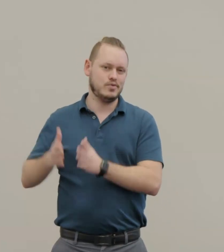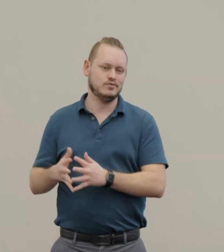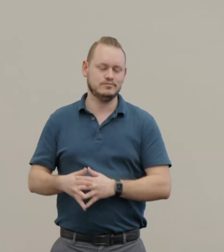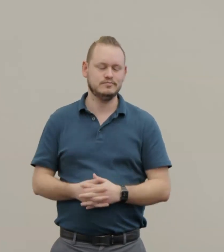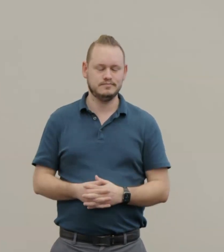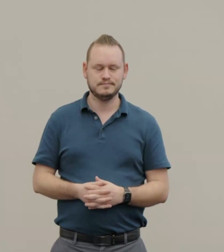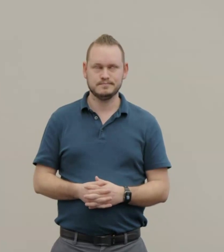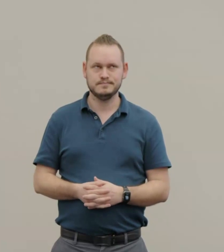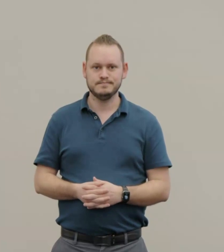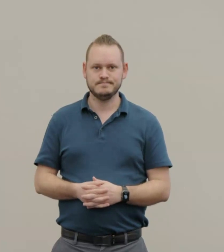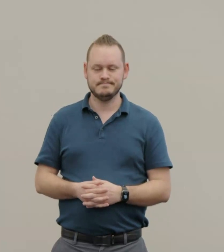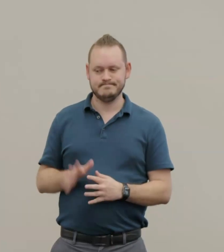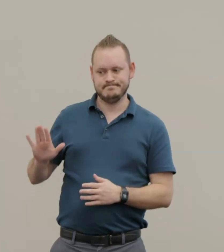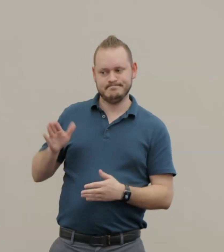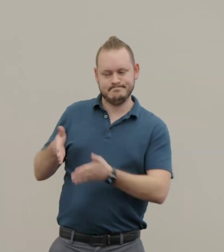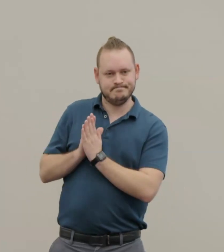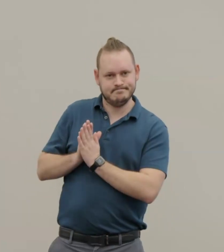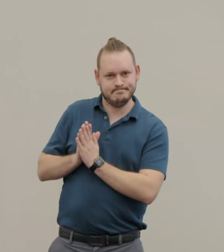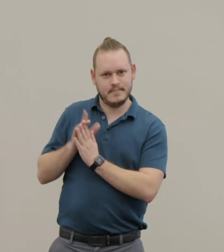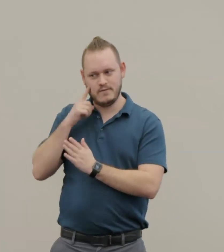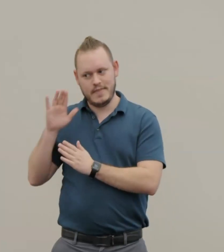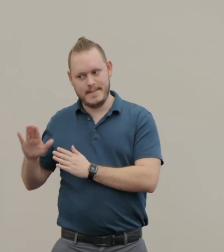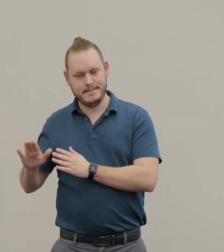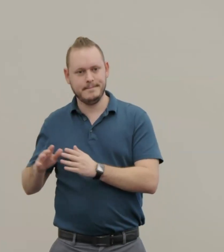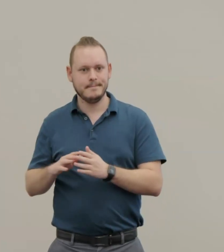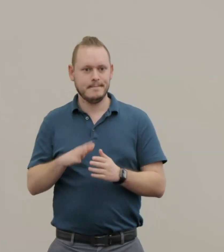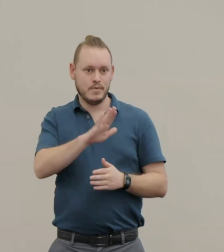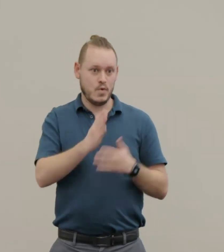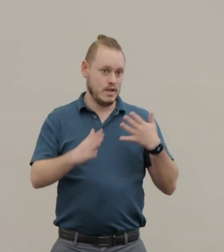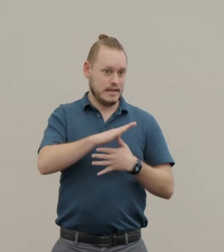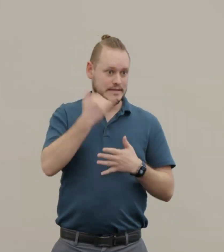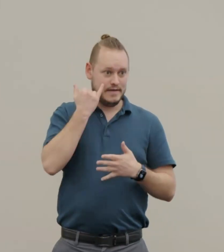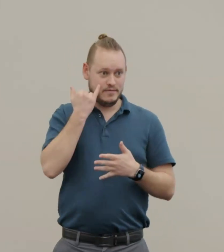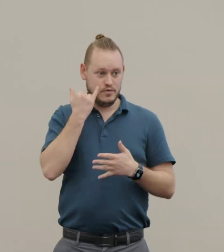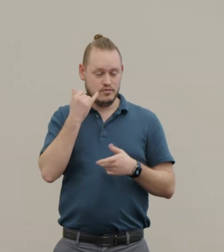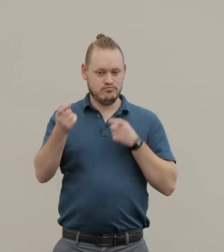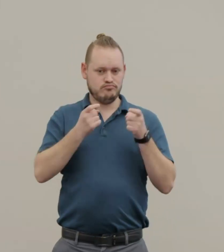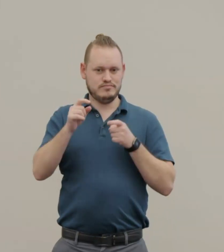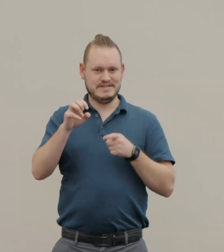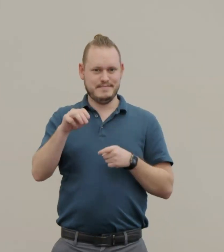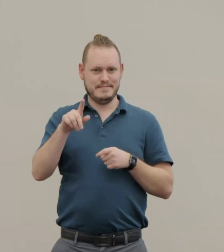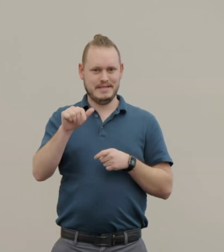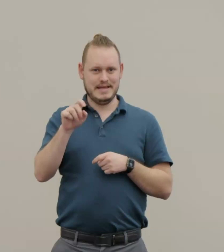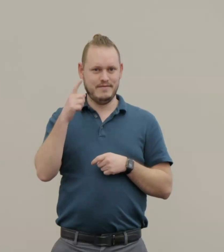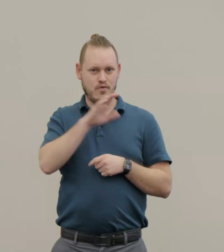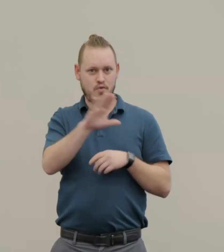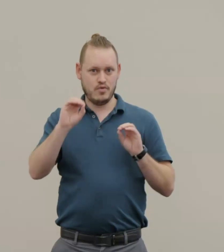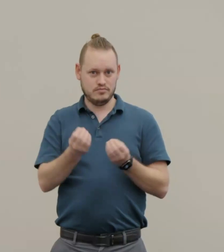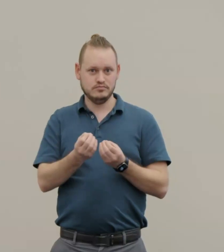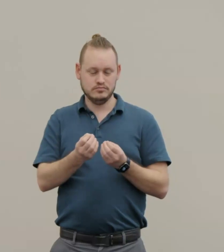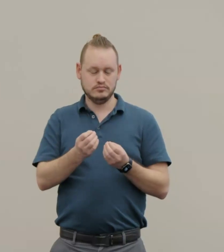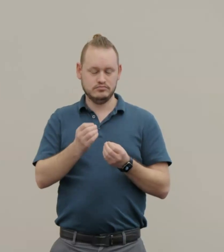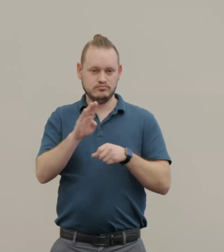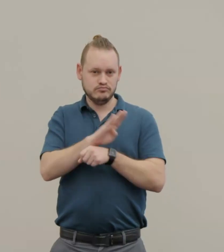person ask or prioritization. This might be higher on your list, especially if you manage the templates of your organization. But if we